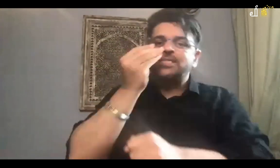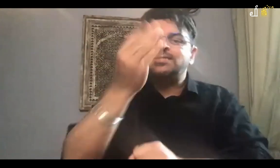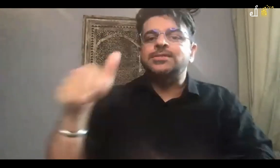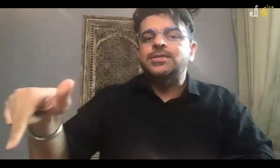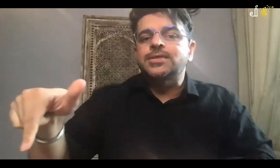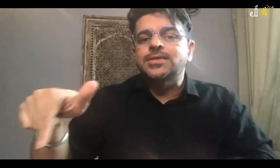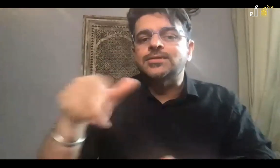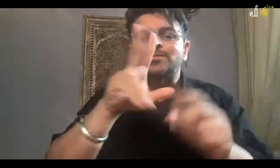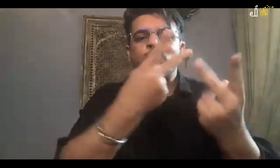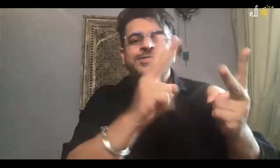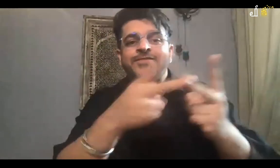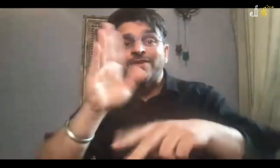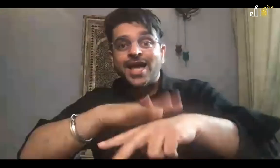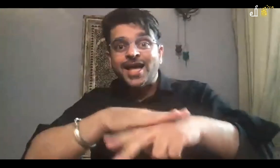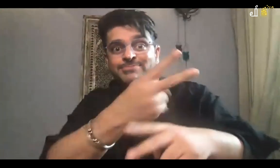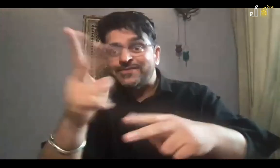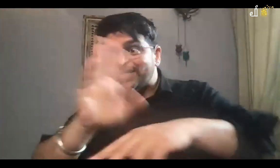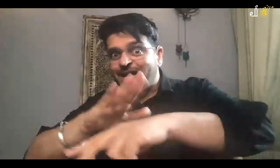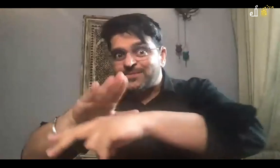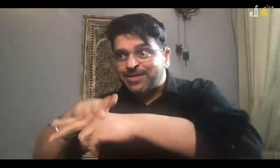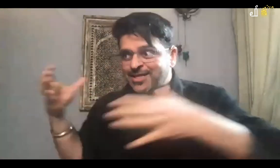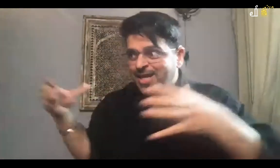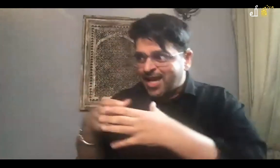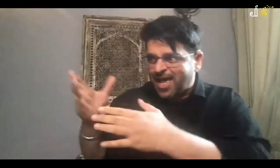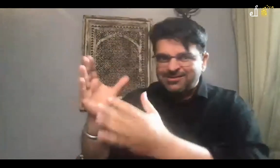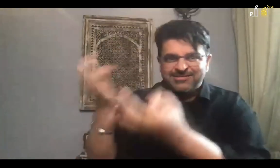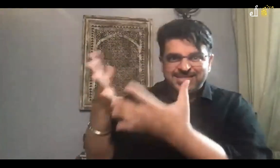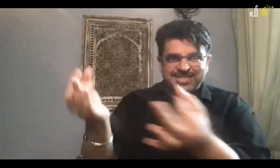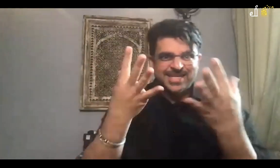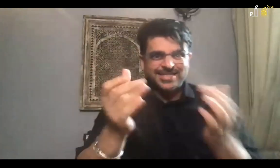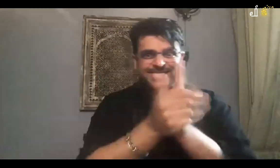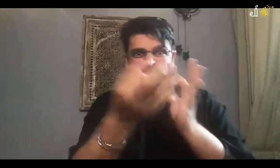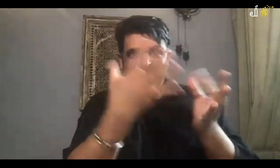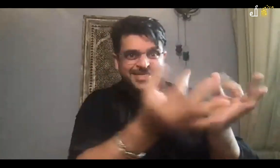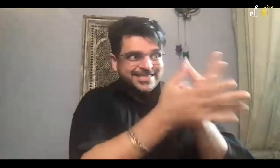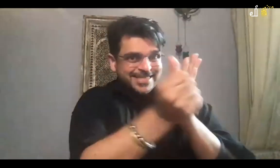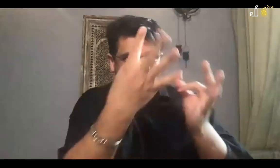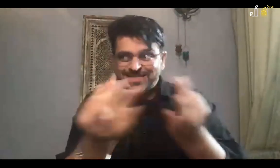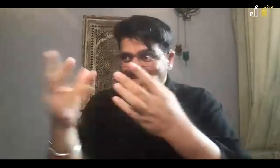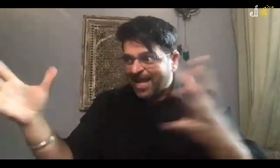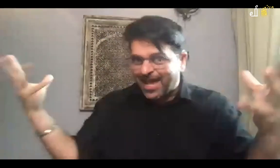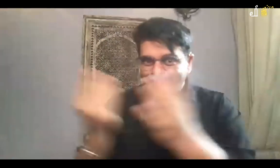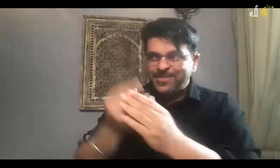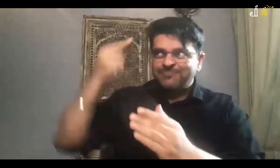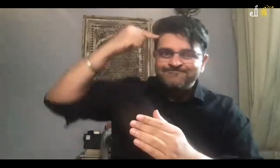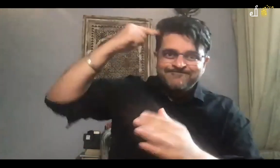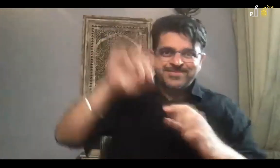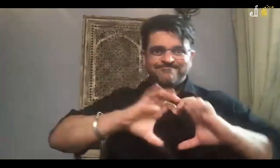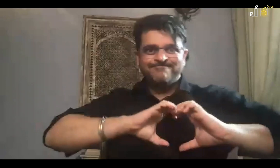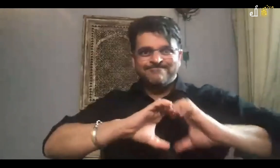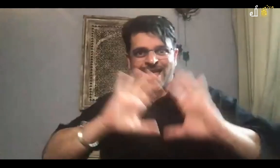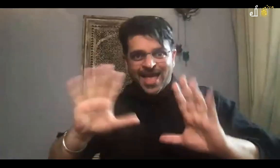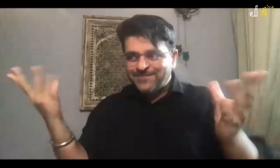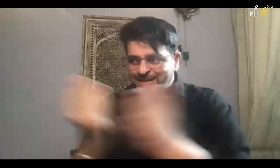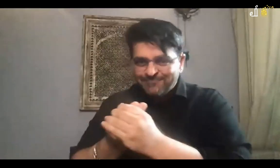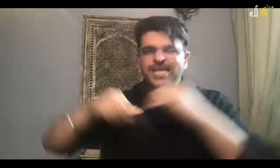of people who have to really hammer that wall and bring it down. So from your different experiences, your different skills, we can come